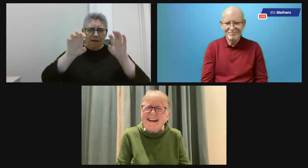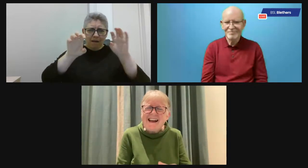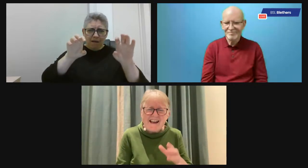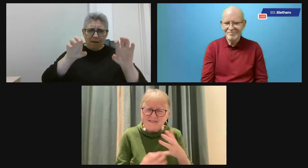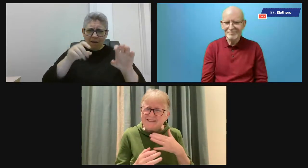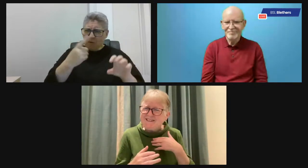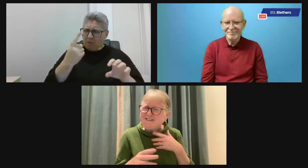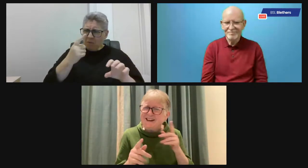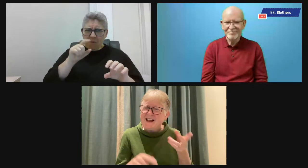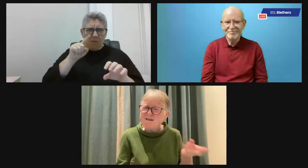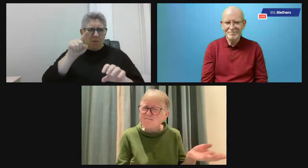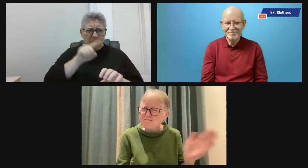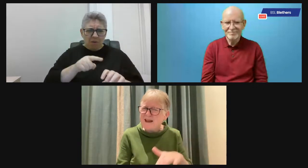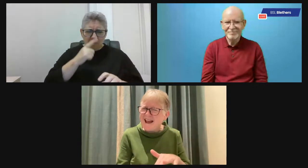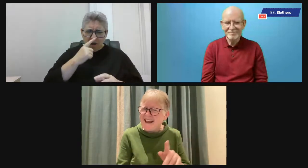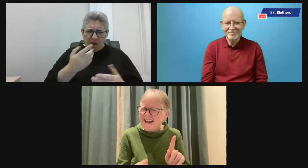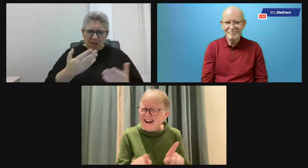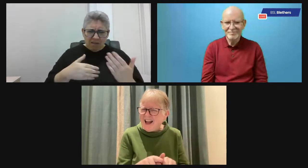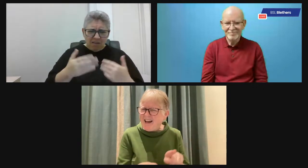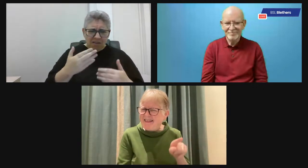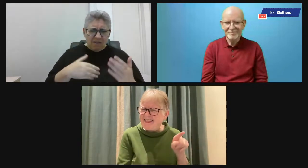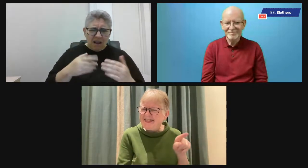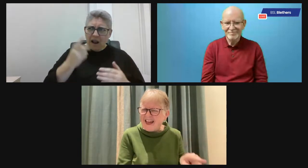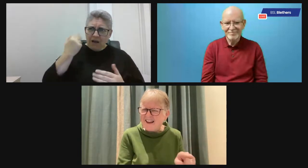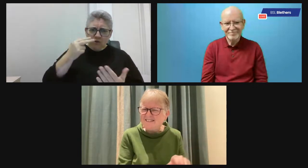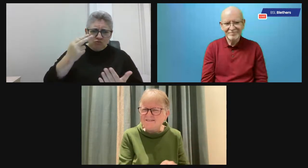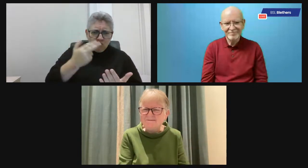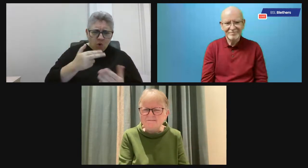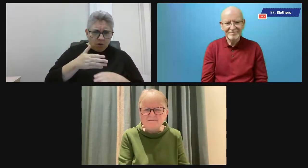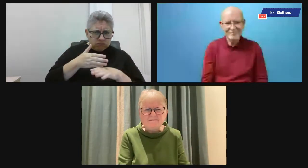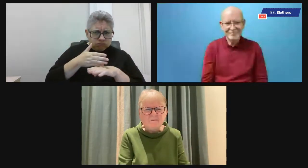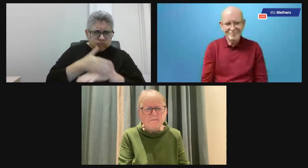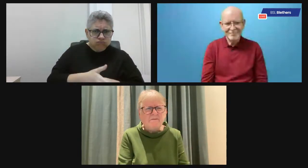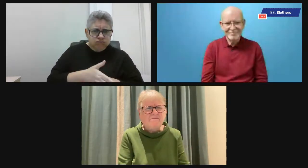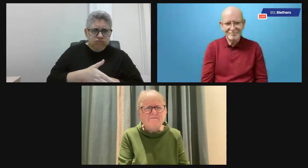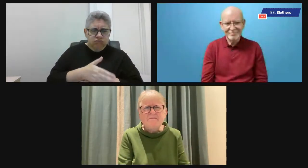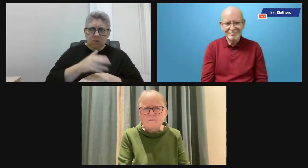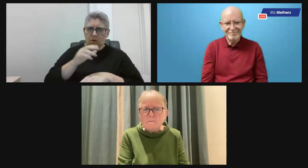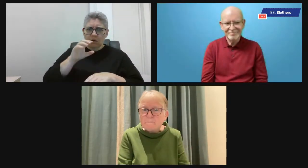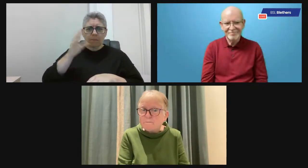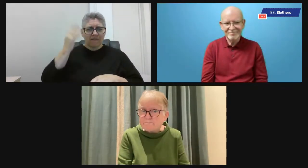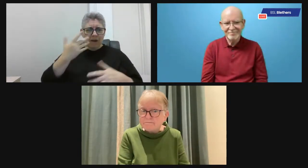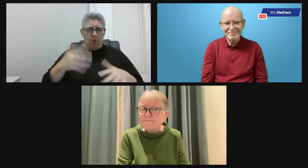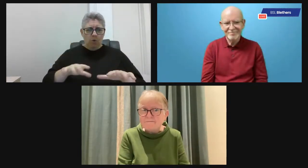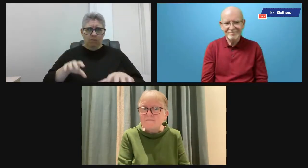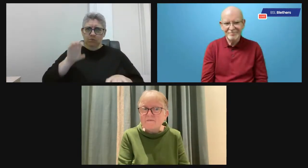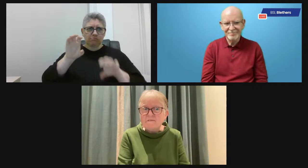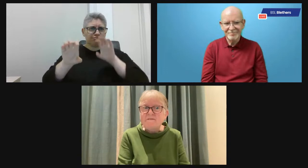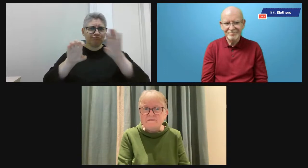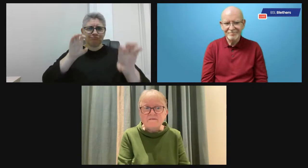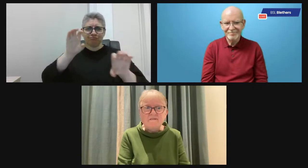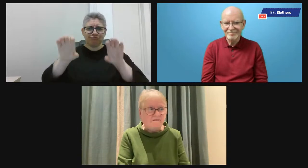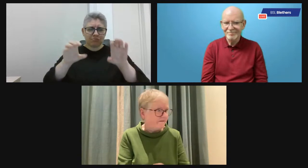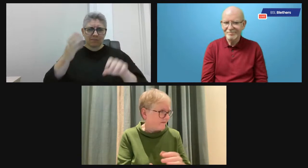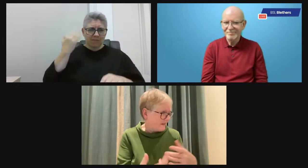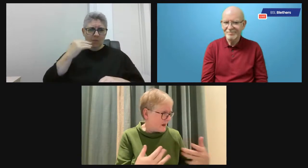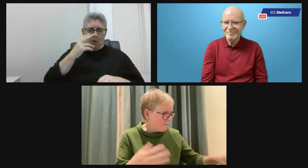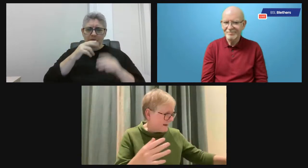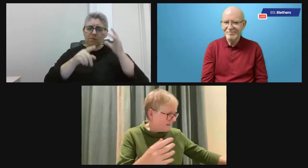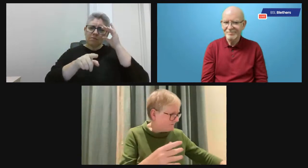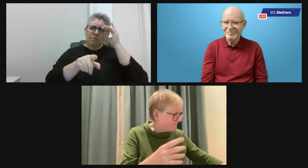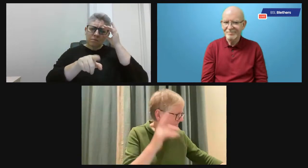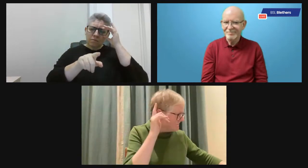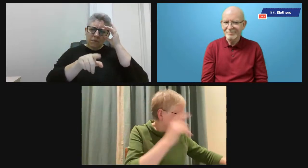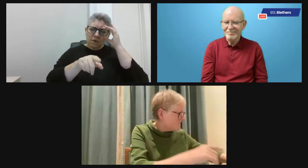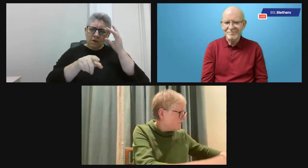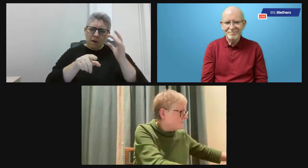lovely? Seeing all the hand-drawn stuff. And can you tell us a wee bit more about all of those people? It's fantastic now.